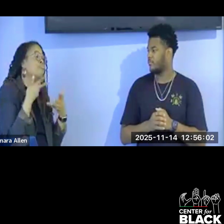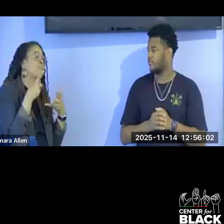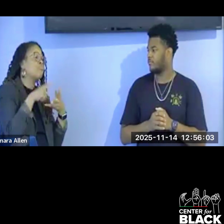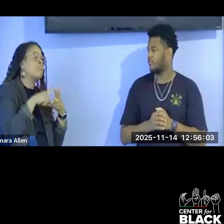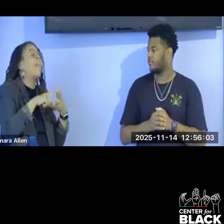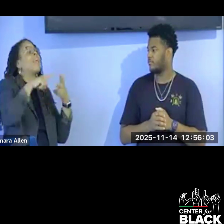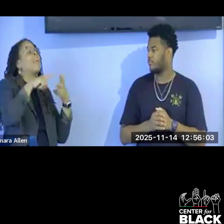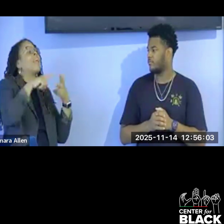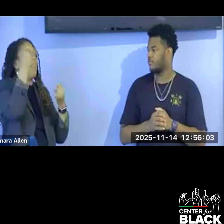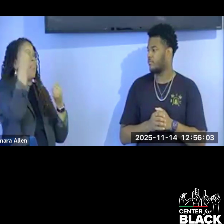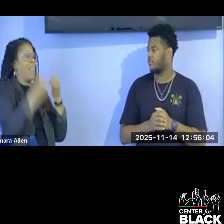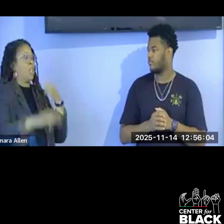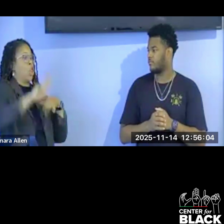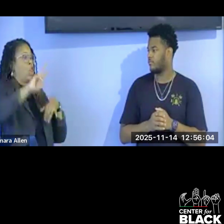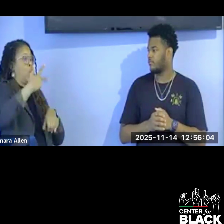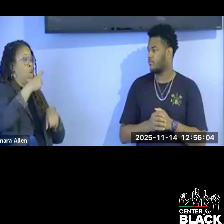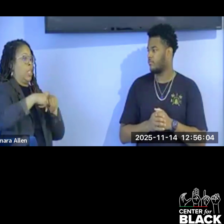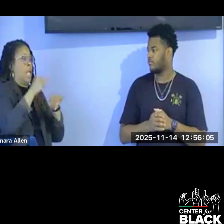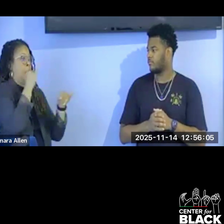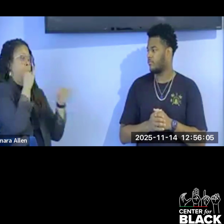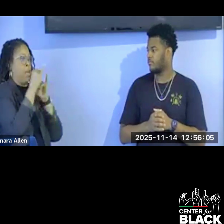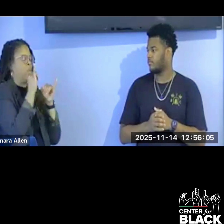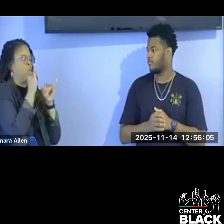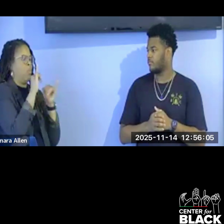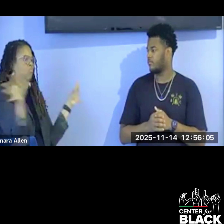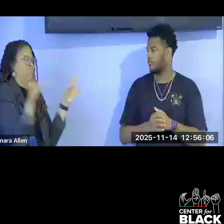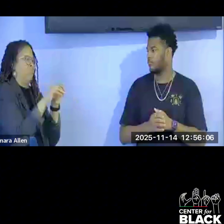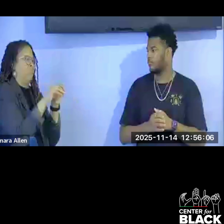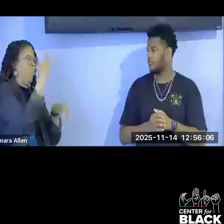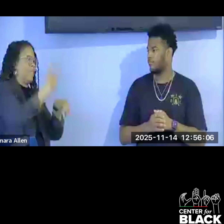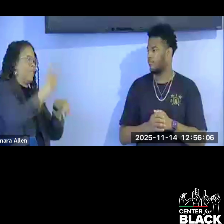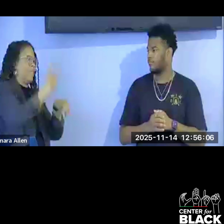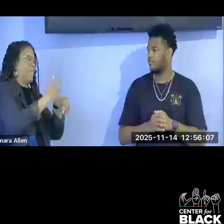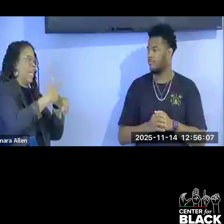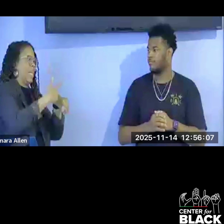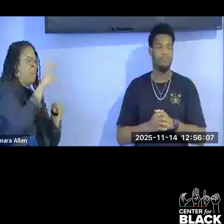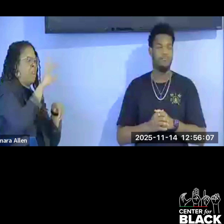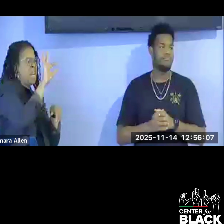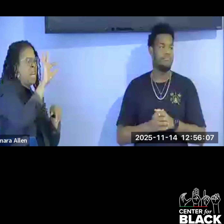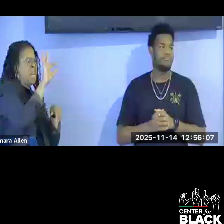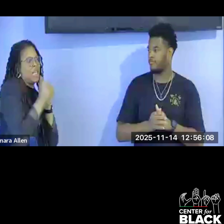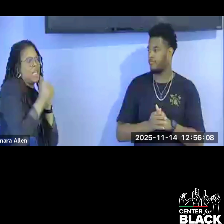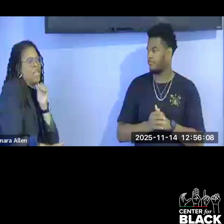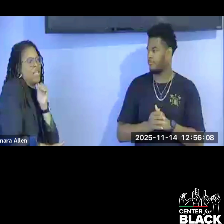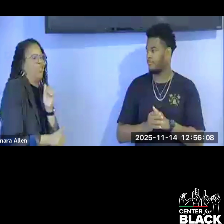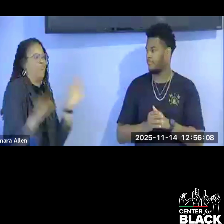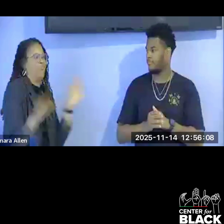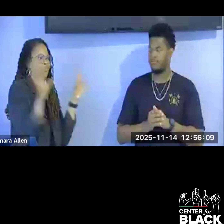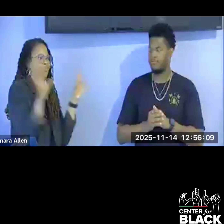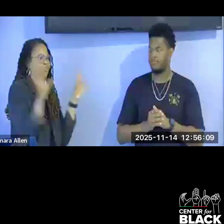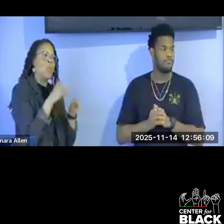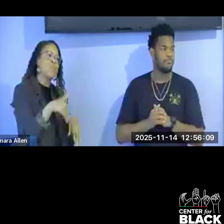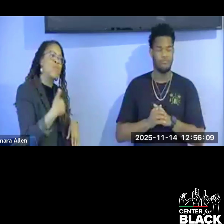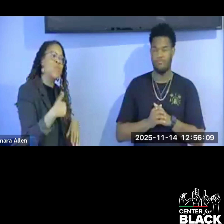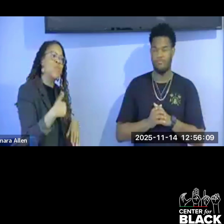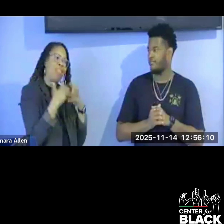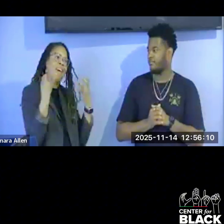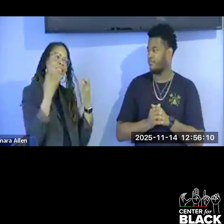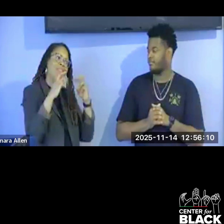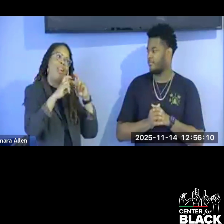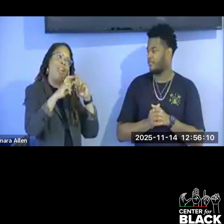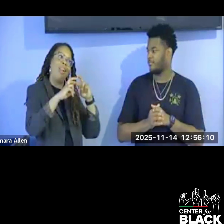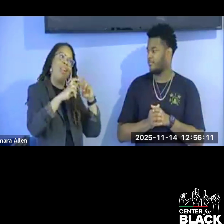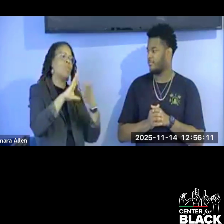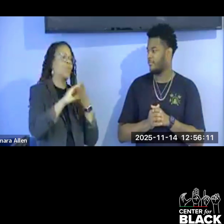sensitive. There were 3 parts to my interviews where we met 3 times because I really wanted to separate the